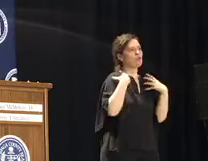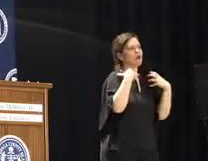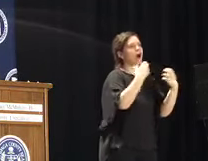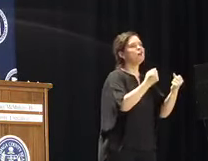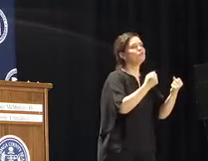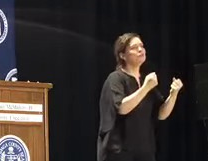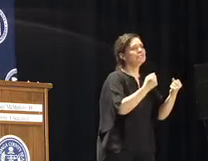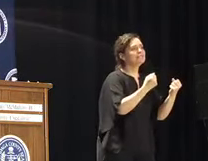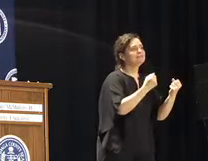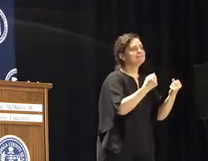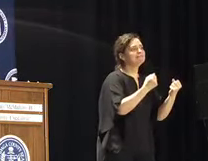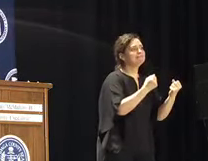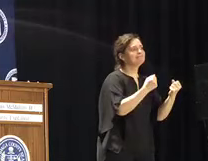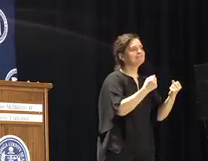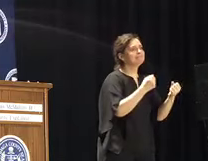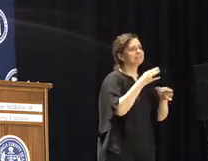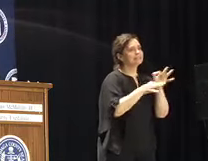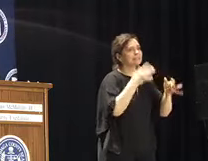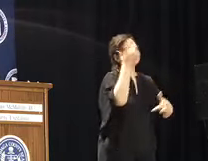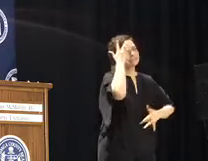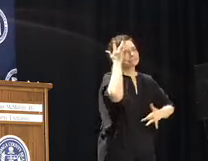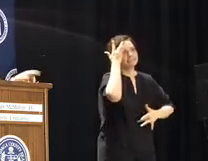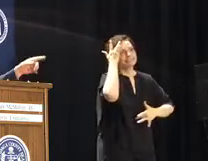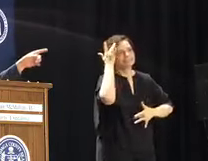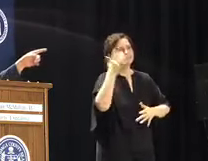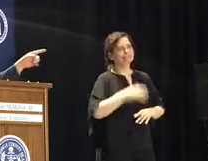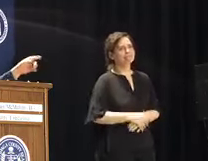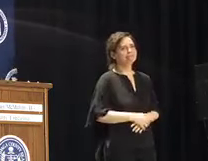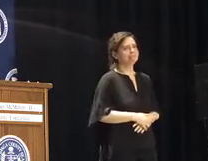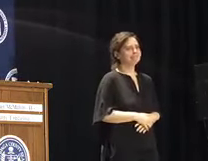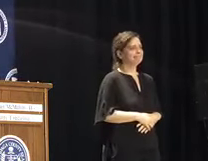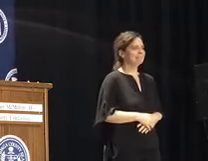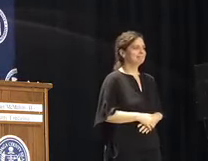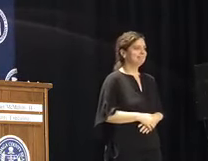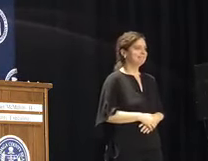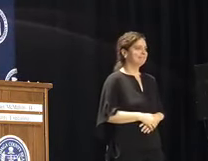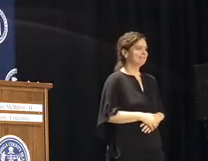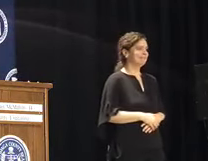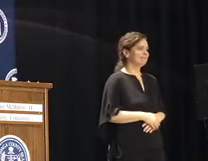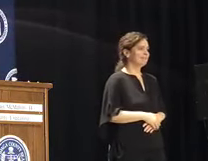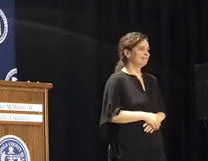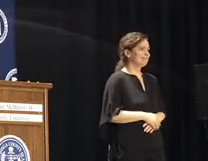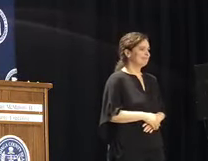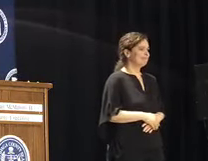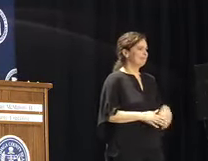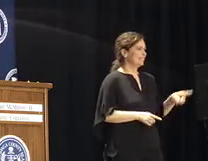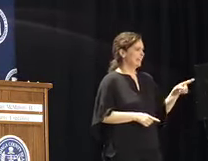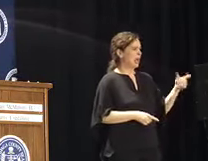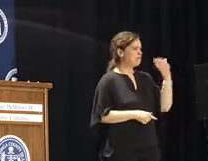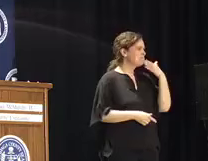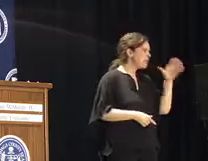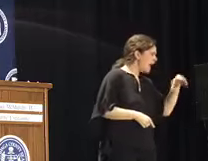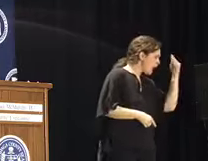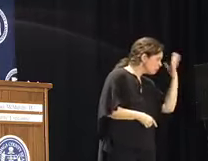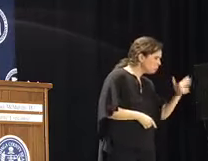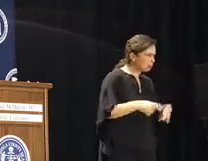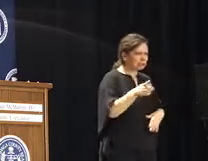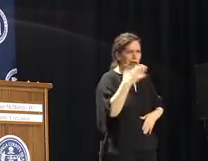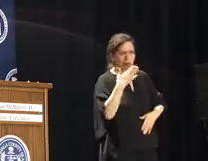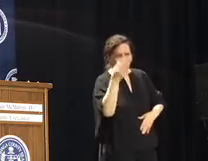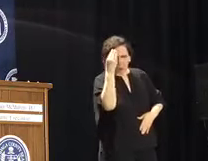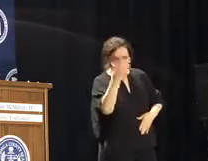What's the good news? Oh, now there's bad news. Go ahead. Tim's got the bad news over here, and then we got good news. I'm just wondering if you happen to know how many people came